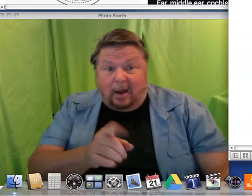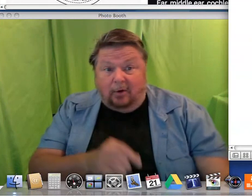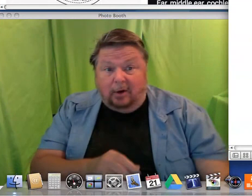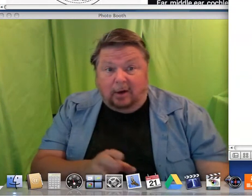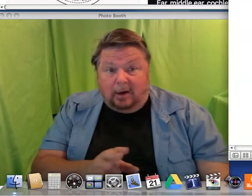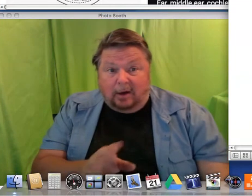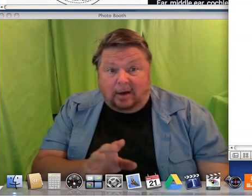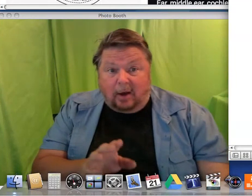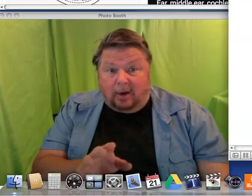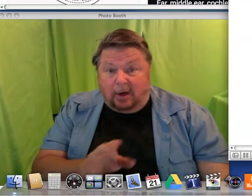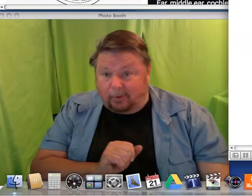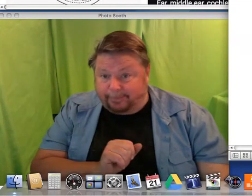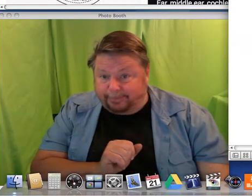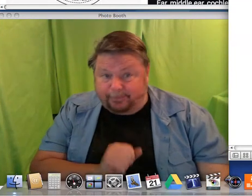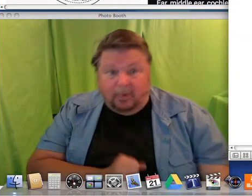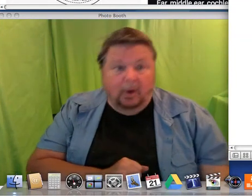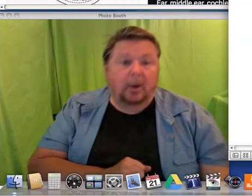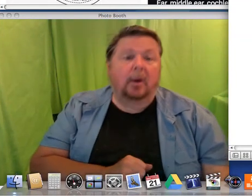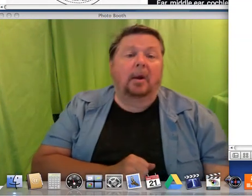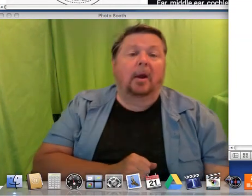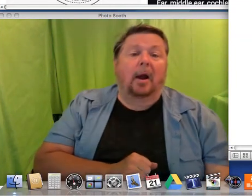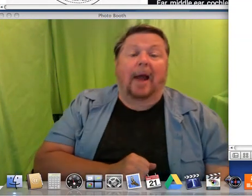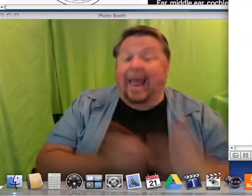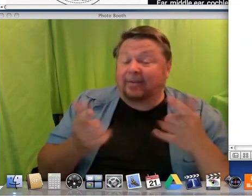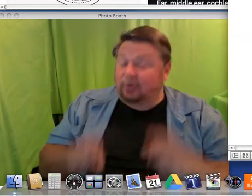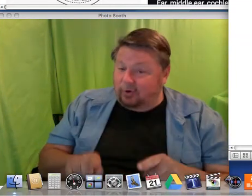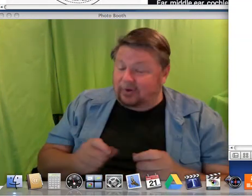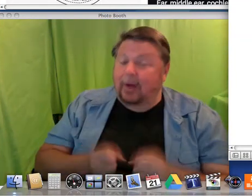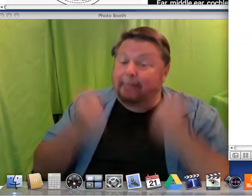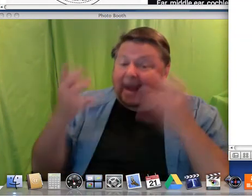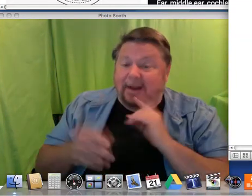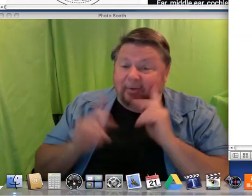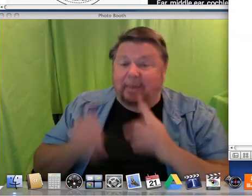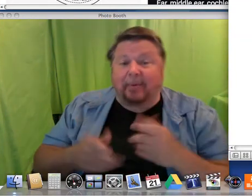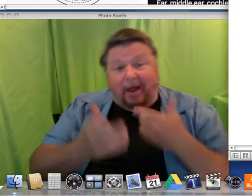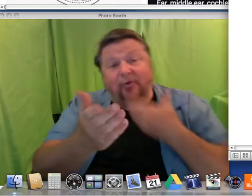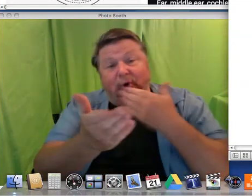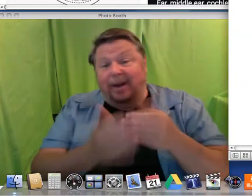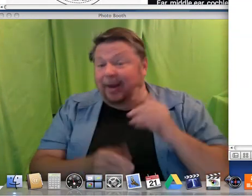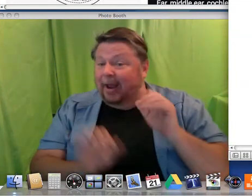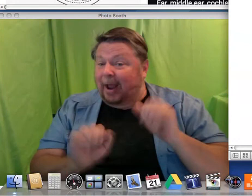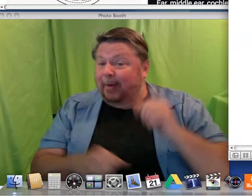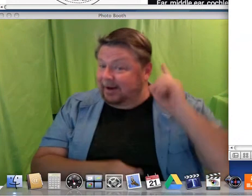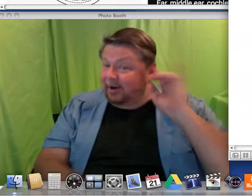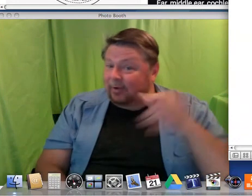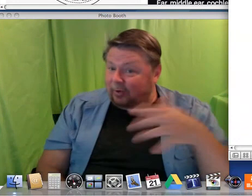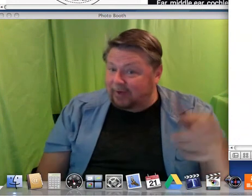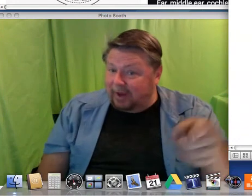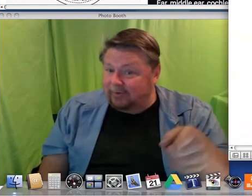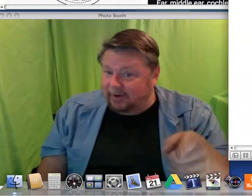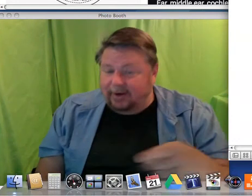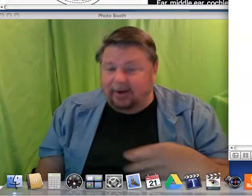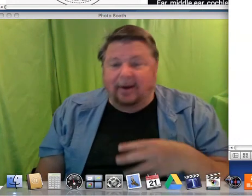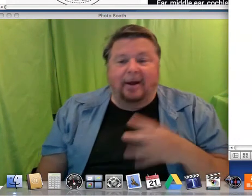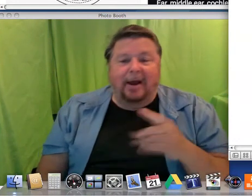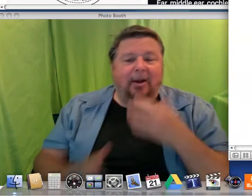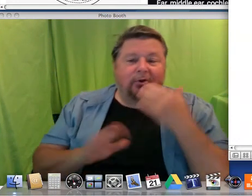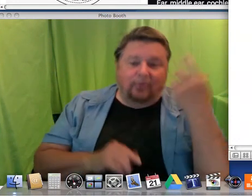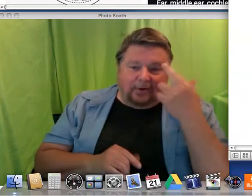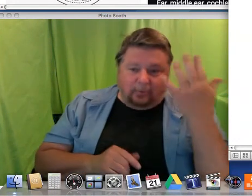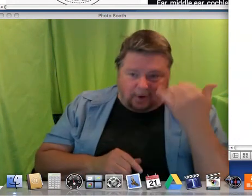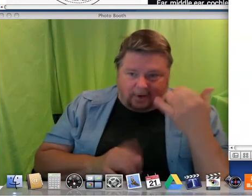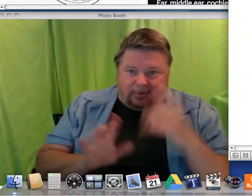down here. As it turns out, many deaf people have good ability to hear those sounds. And